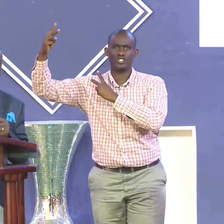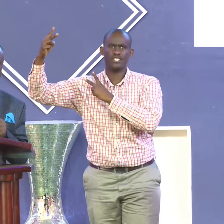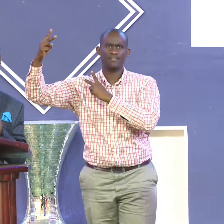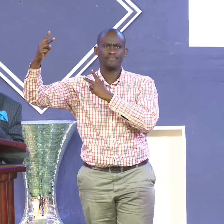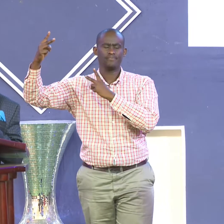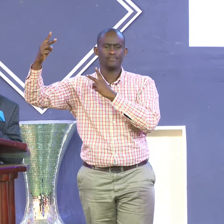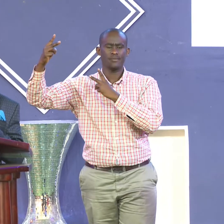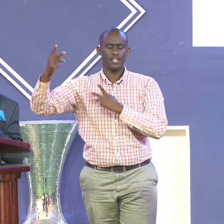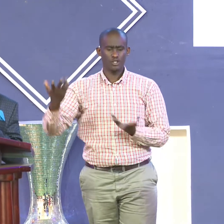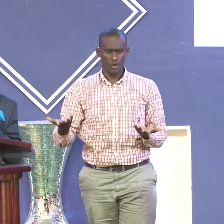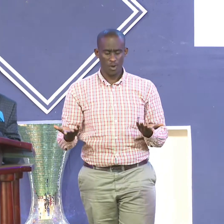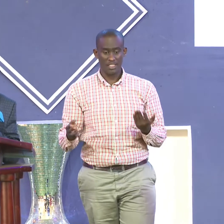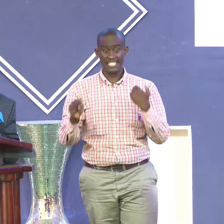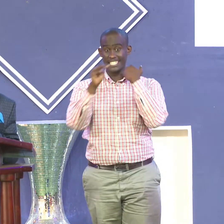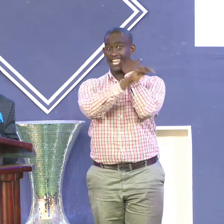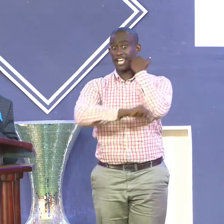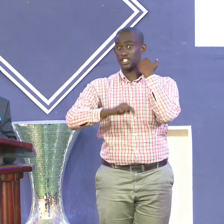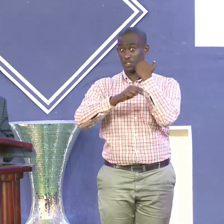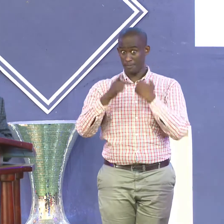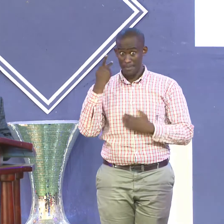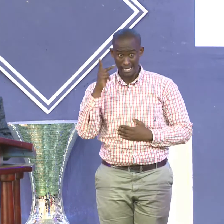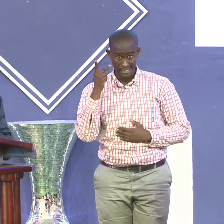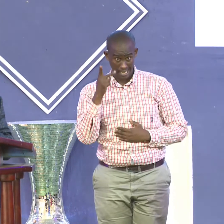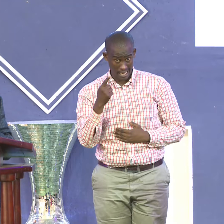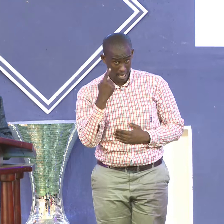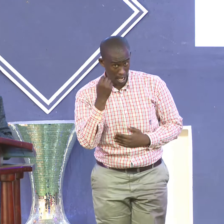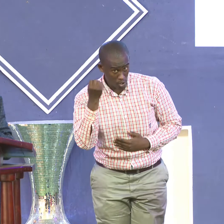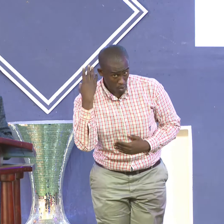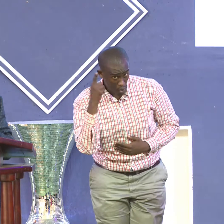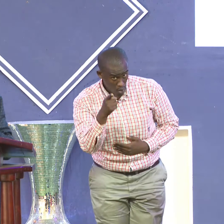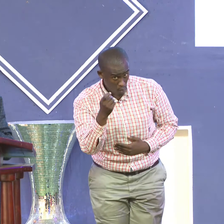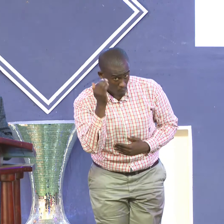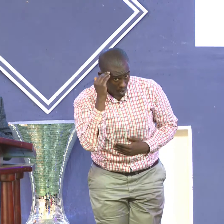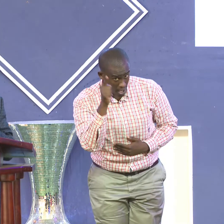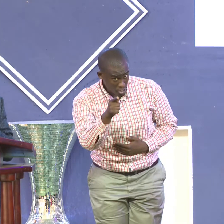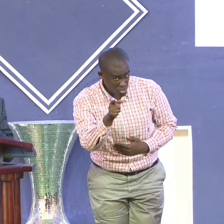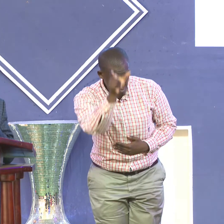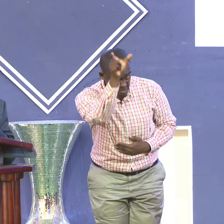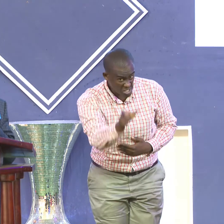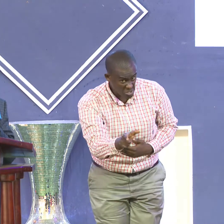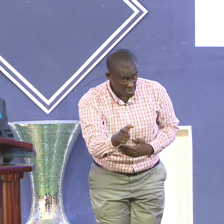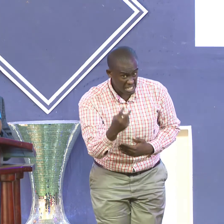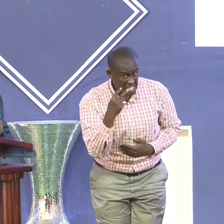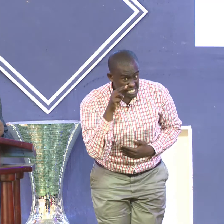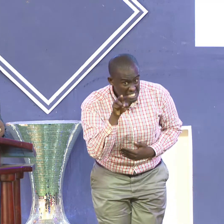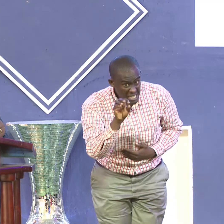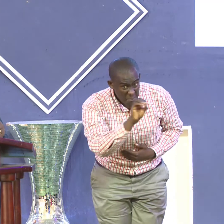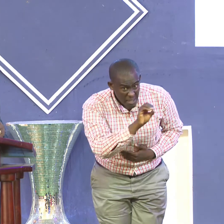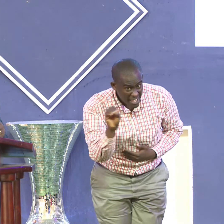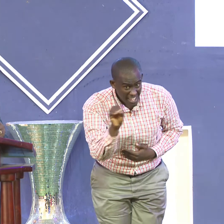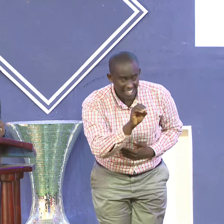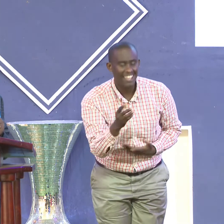Gonga kumanyi nti bw'otabulabe gy'ogenda. And it knows very well that when you're not seeing where you're going, gogenda sobola